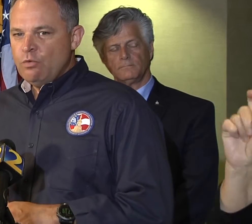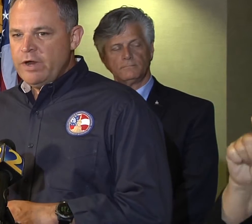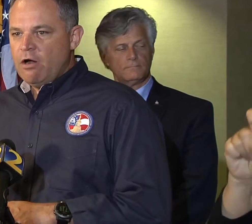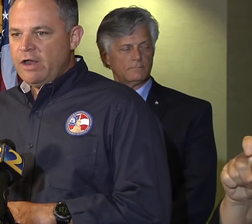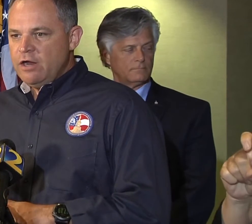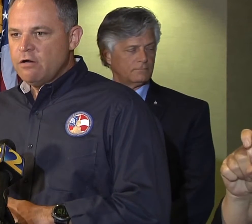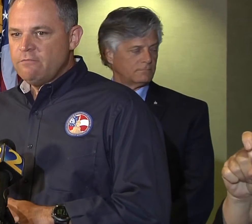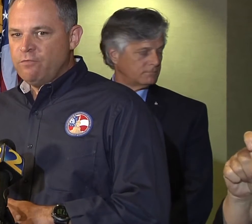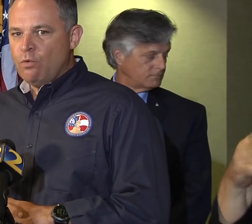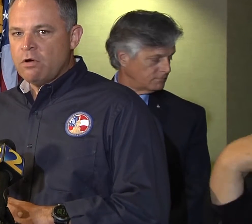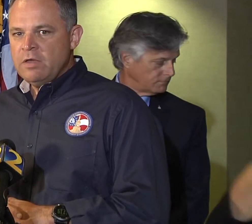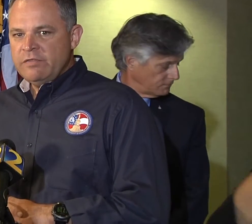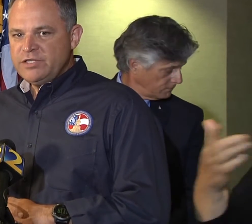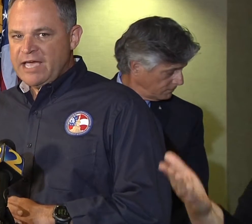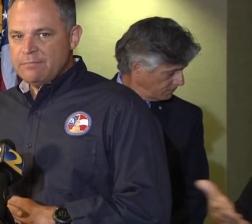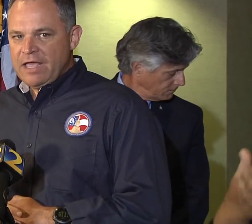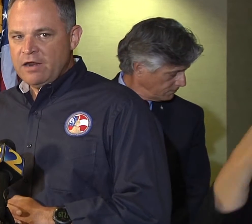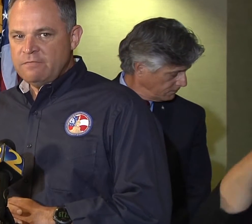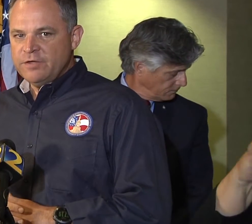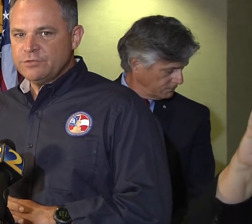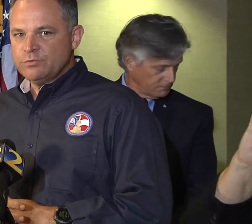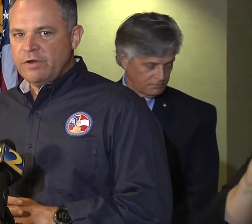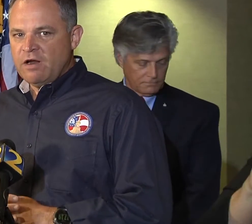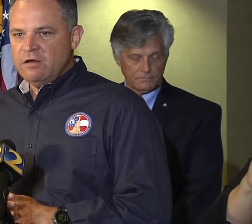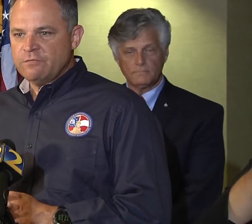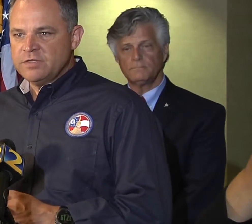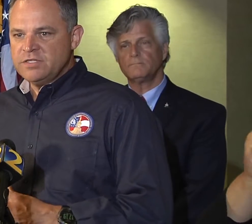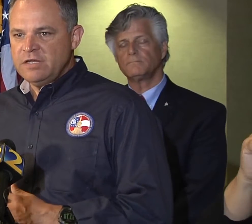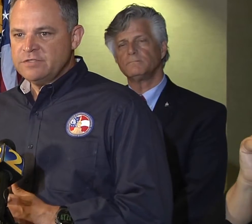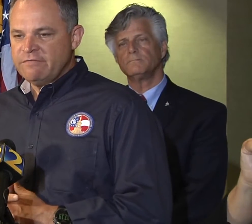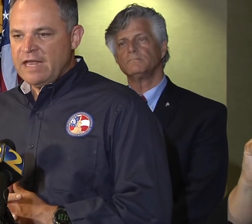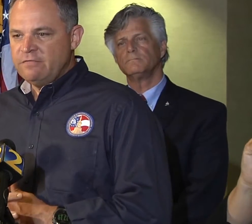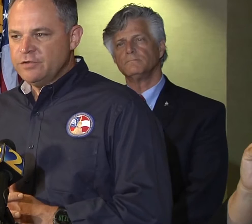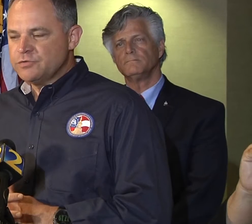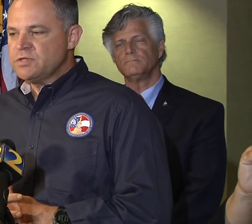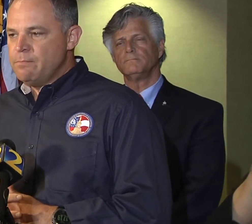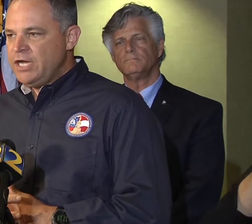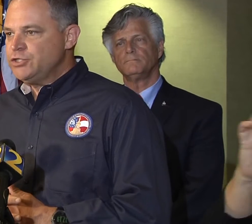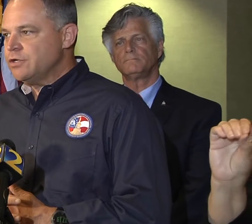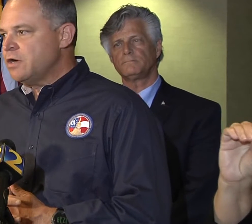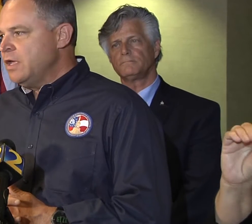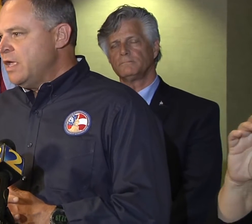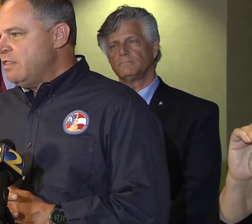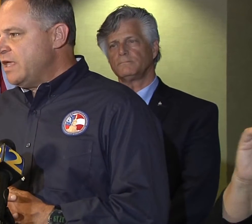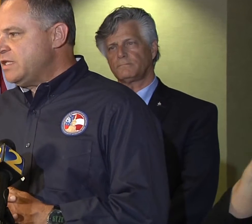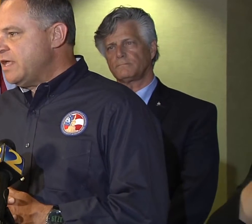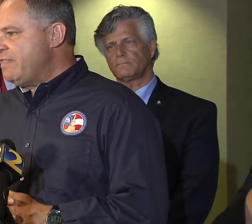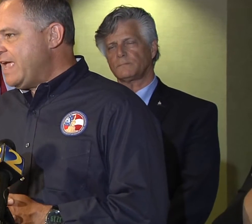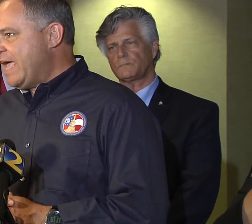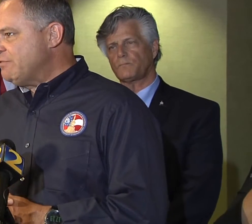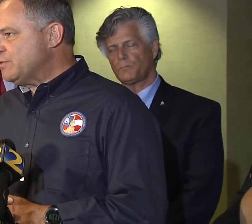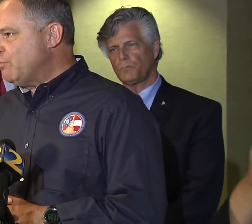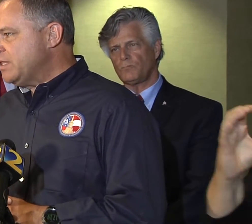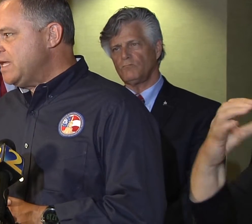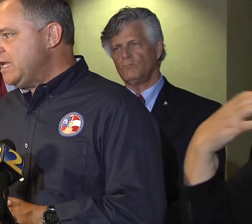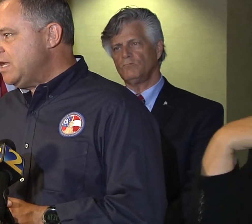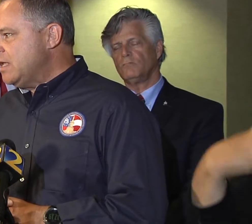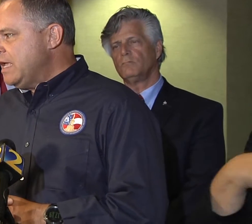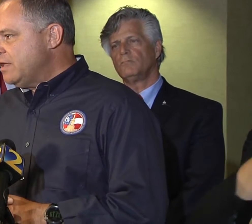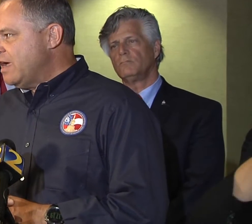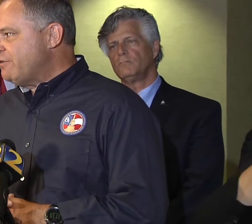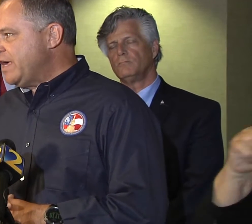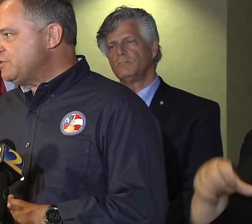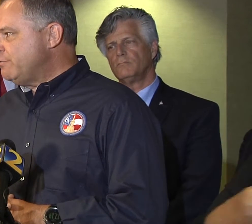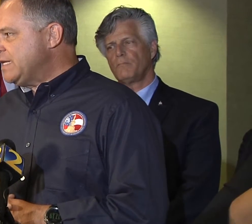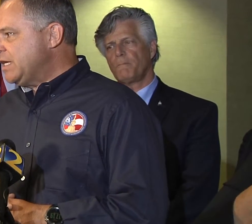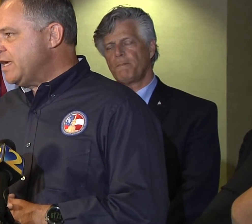them. We are here for the Chatham County officials. We are here for the City of Savannah officials to make sure that they have the support that they need.